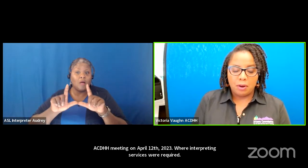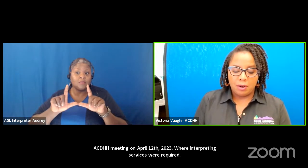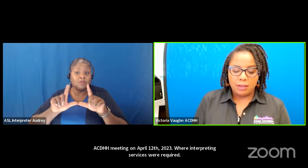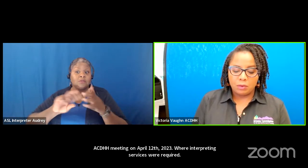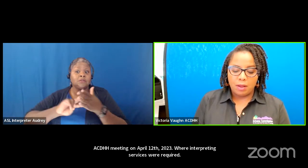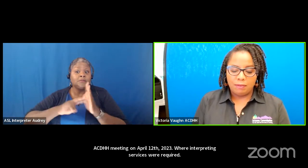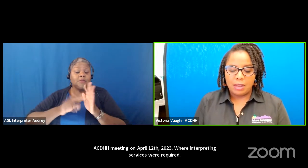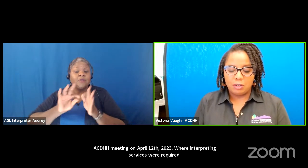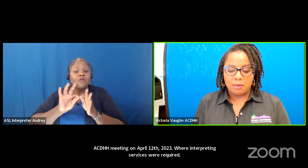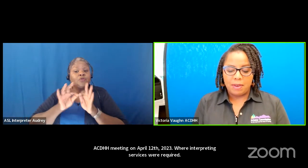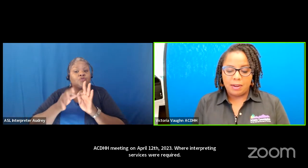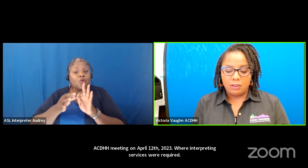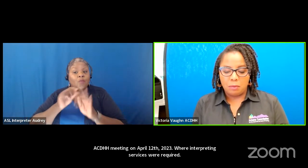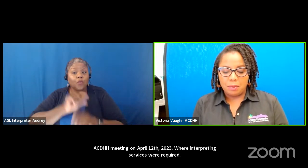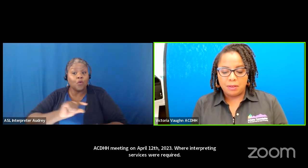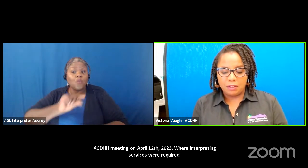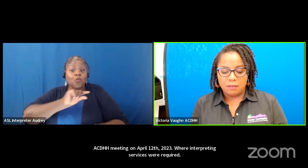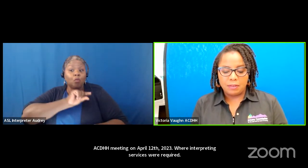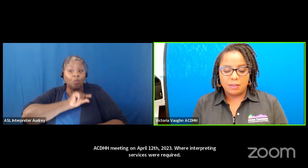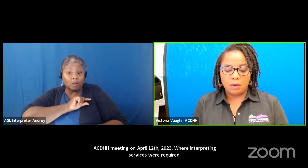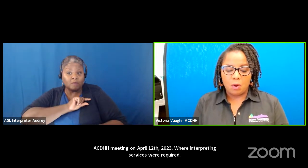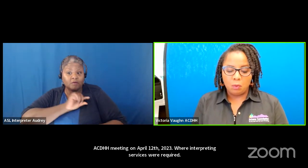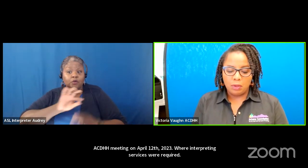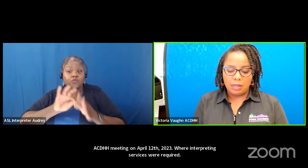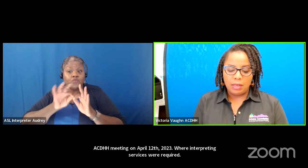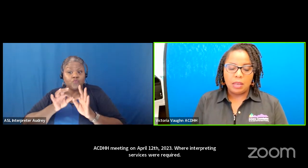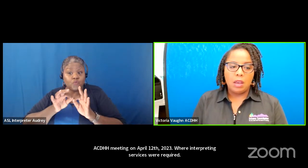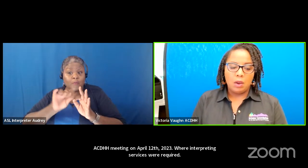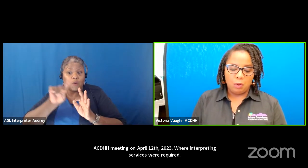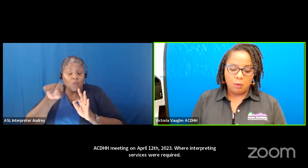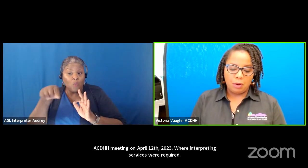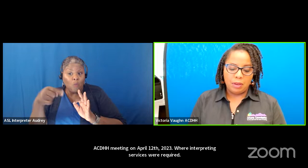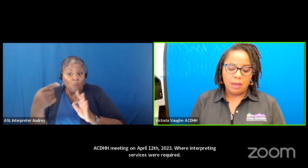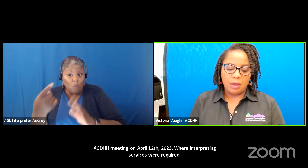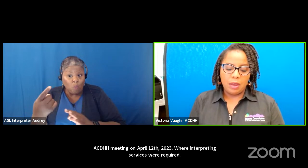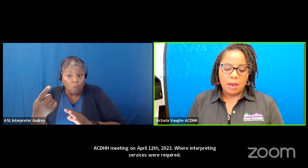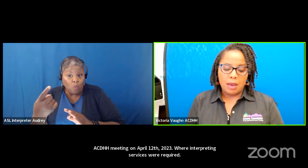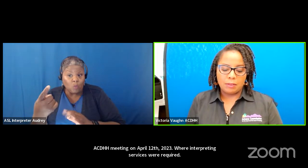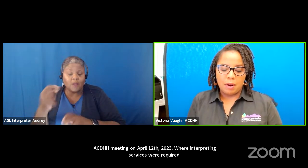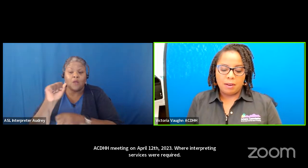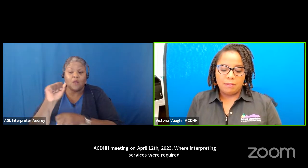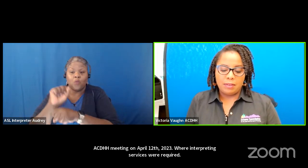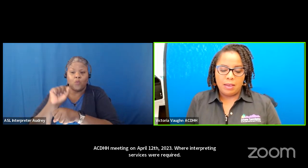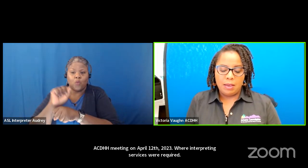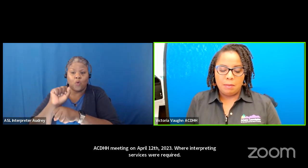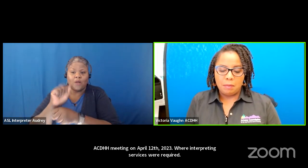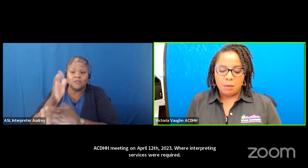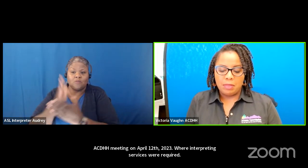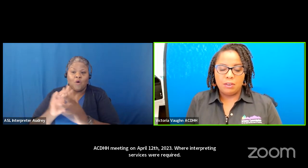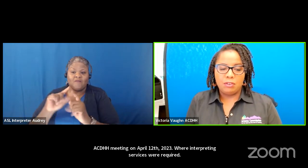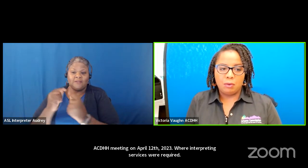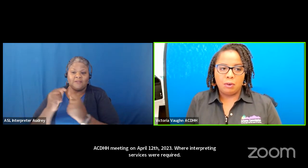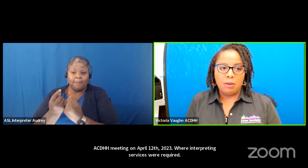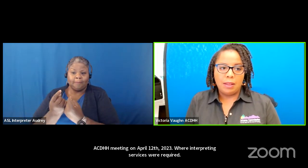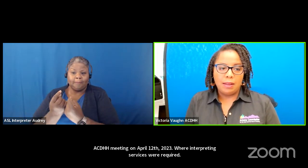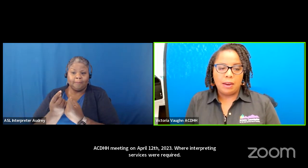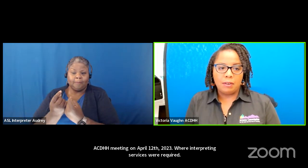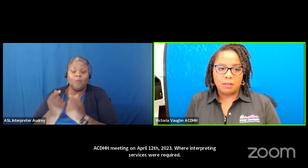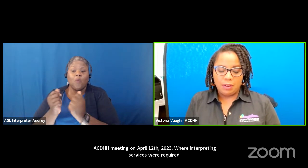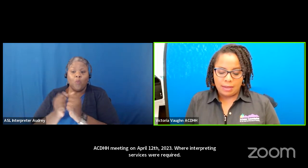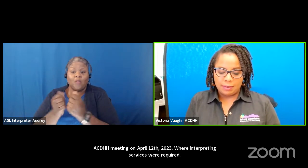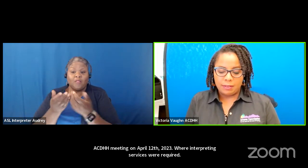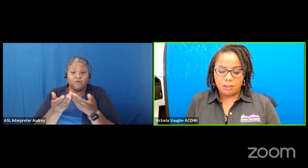the interpreter is qualified to provide interpreting services only when working as part of a team with a